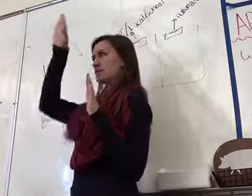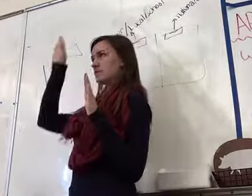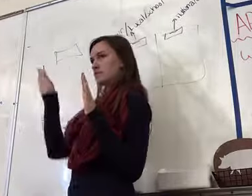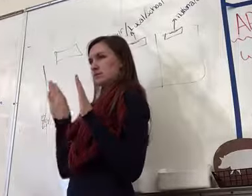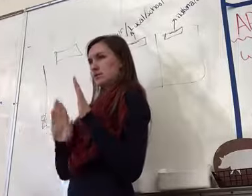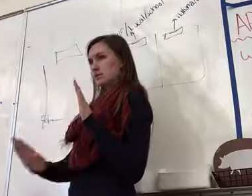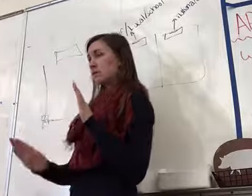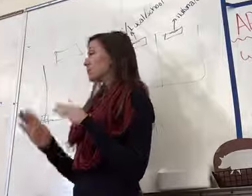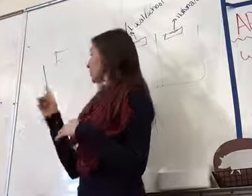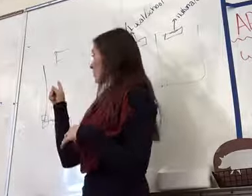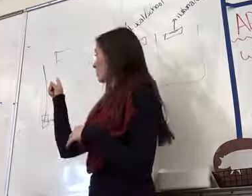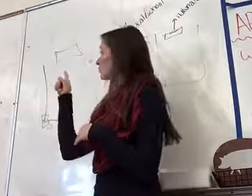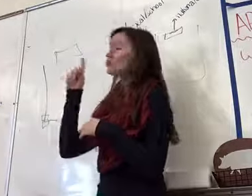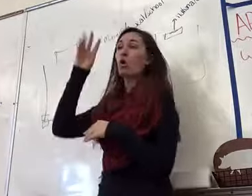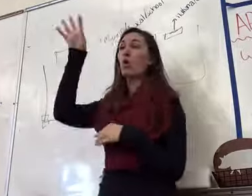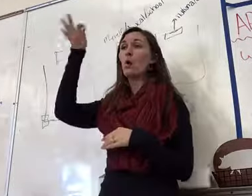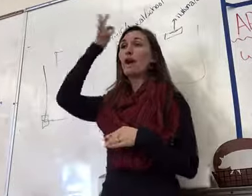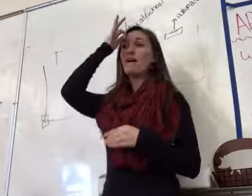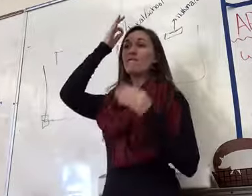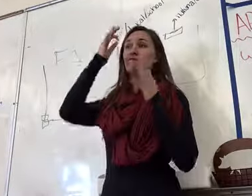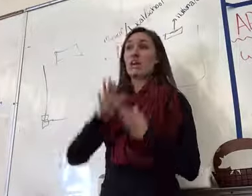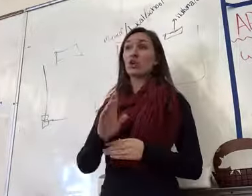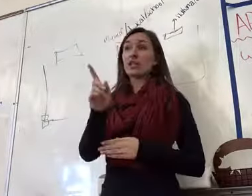rich north. Anti-federalists are going to be in the